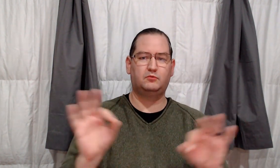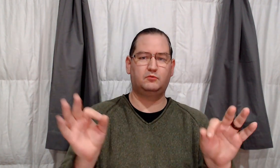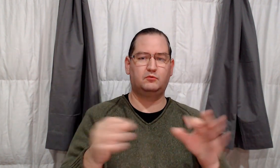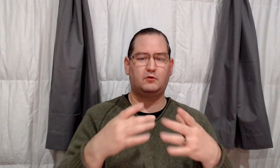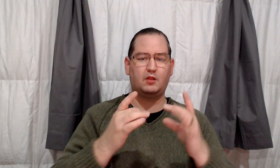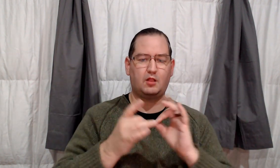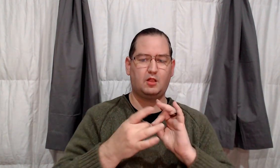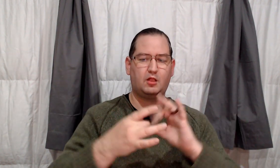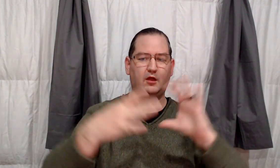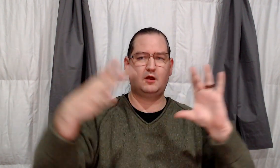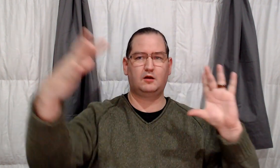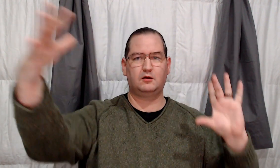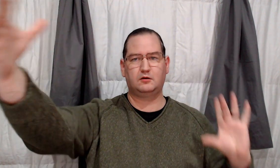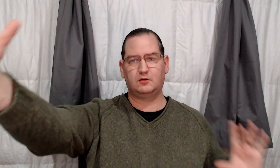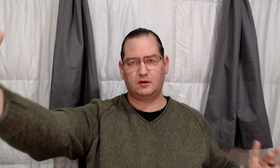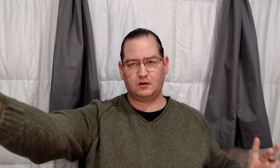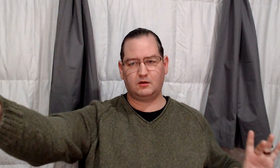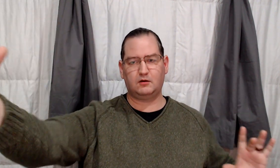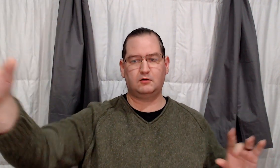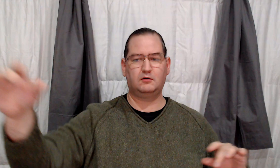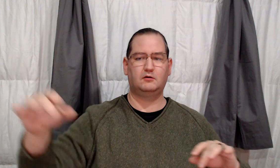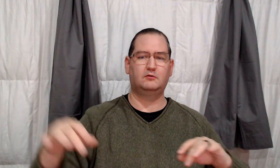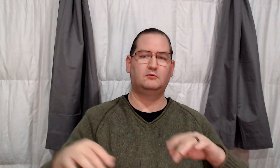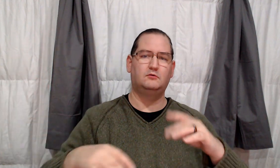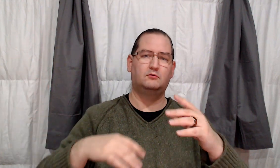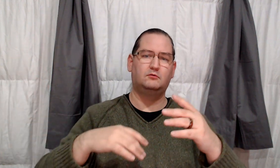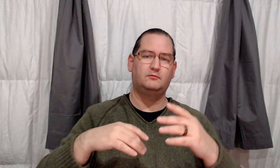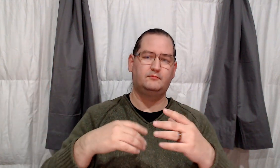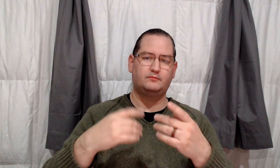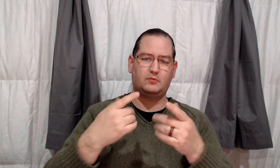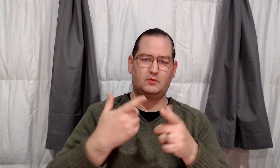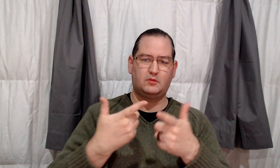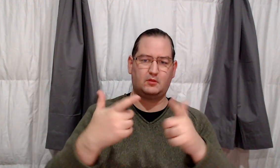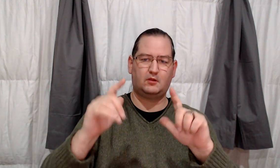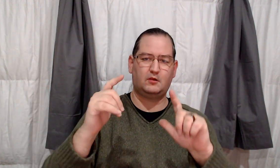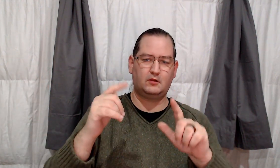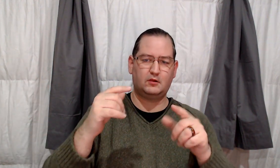Allowing events to occur in their own time, in their own way.